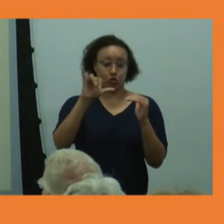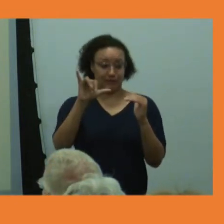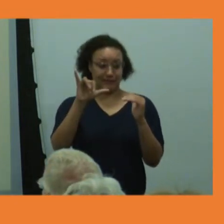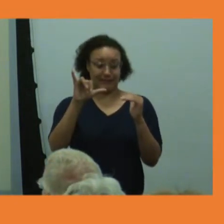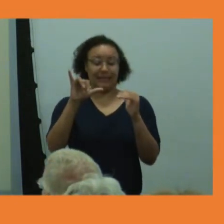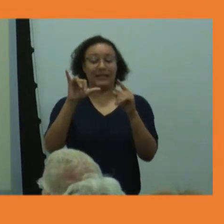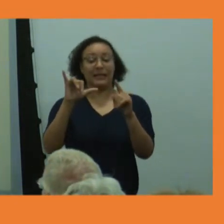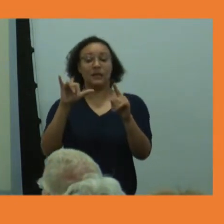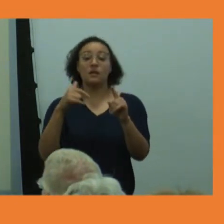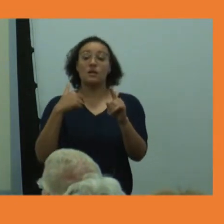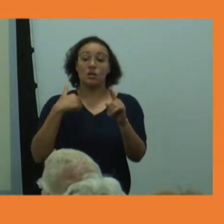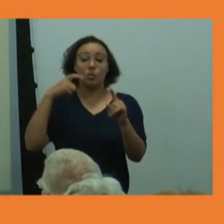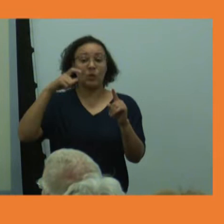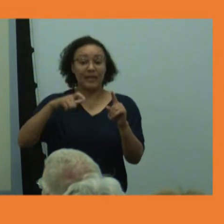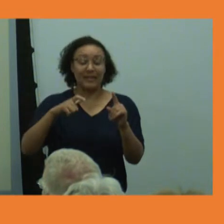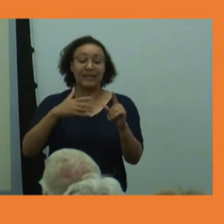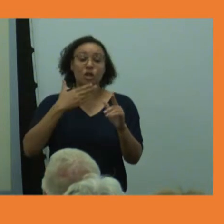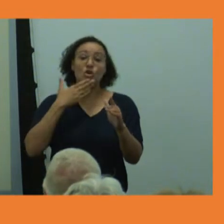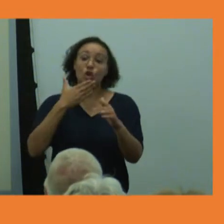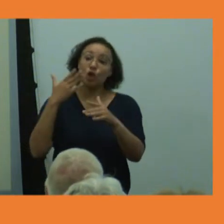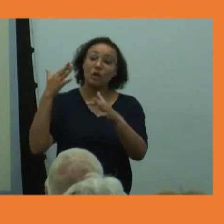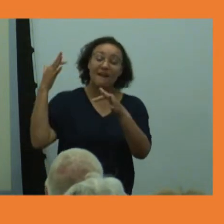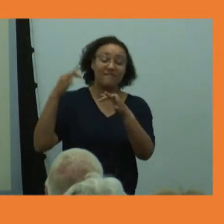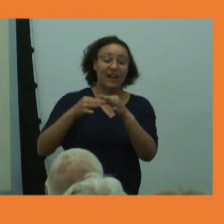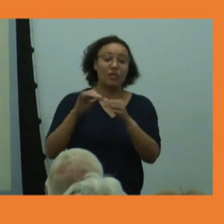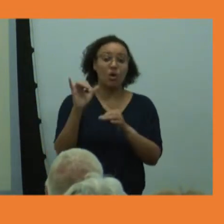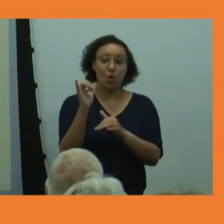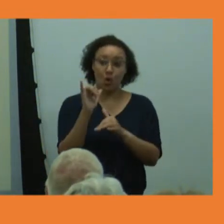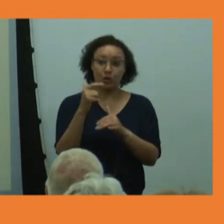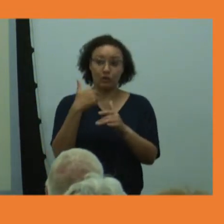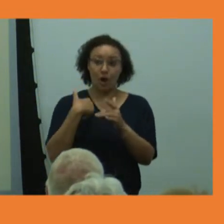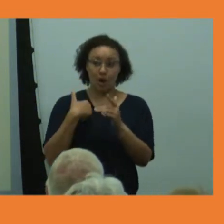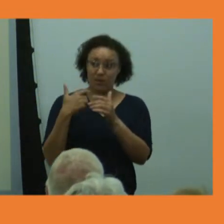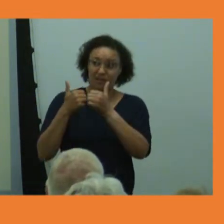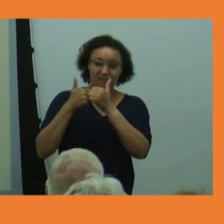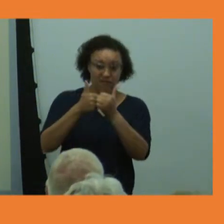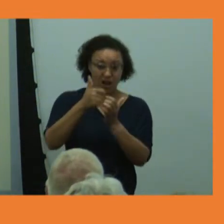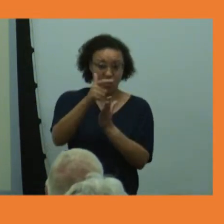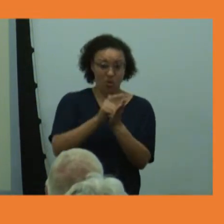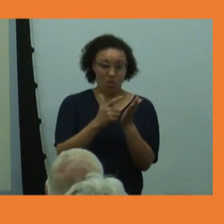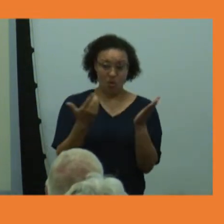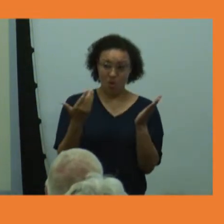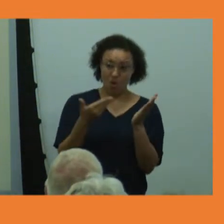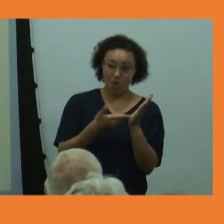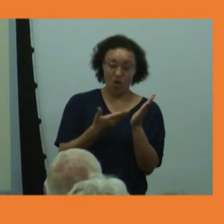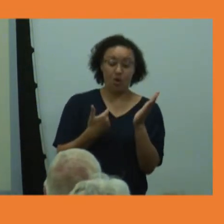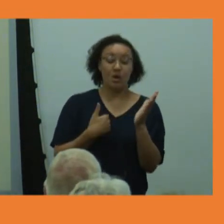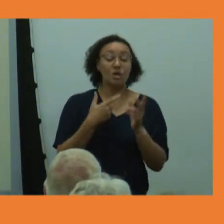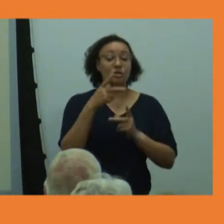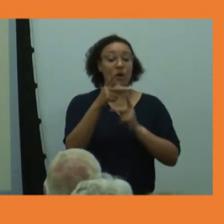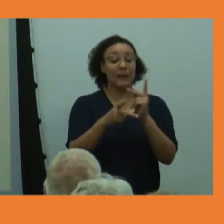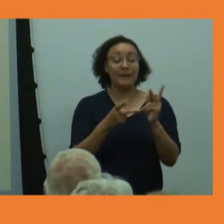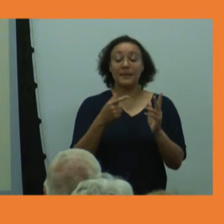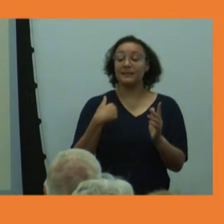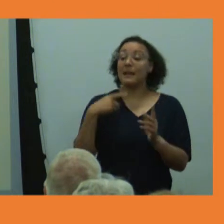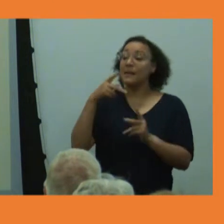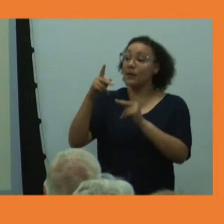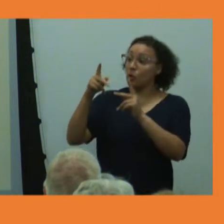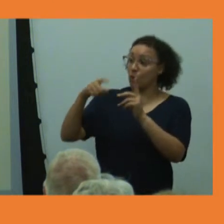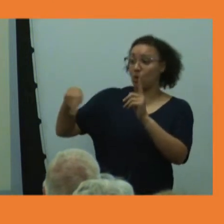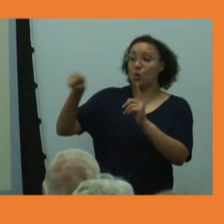is good faith and the rule of law. In other words, that the people who are trying to